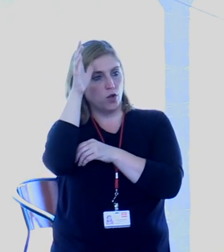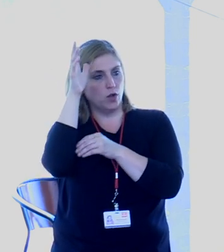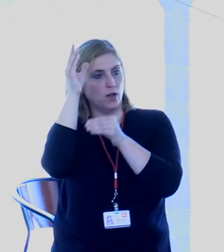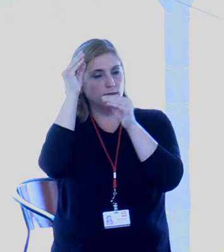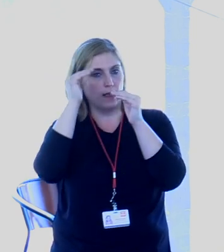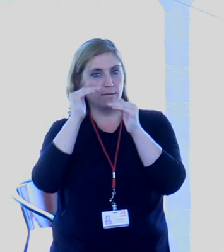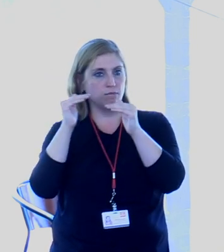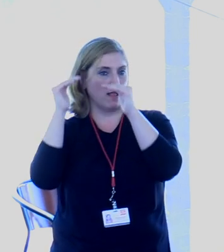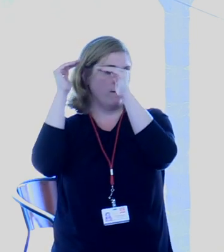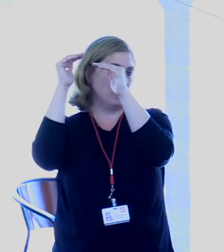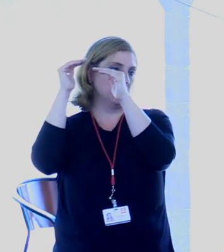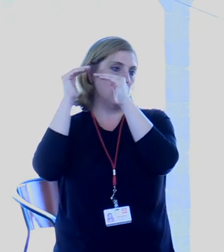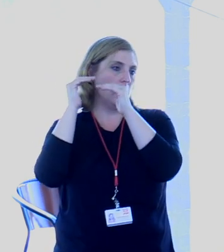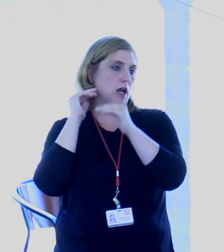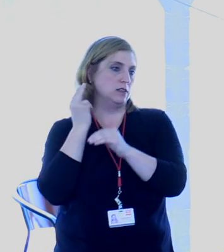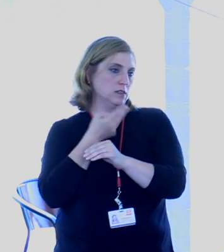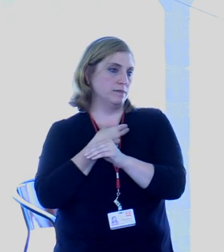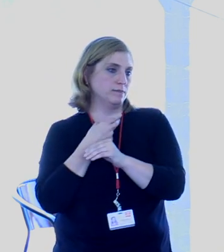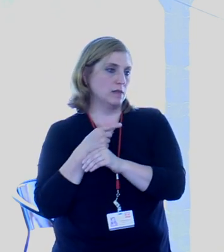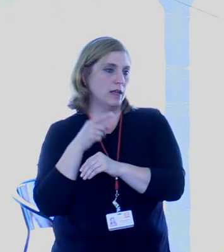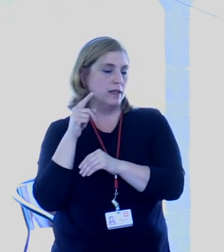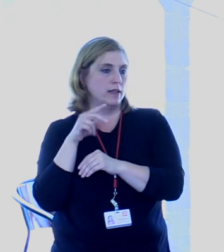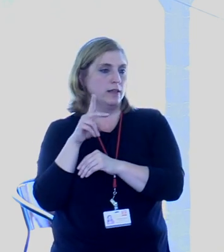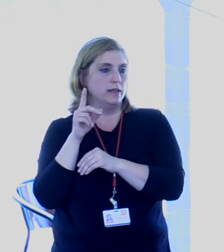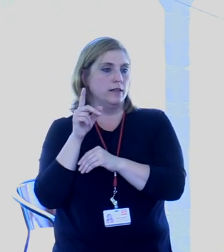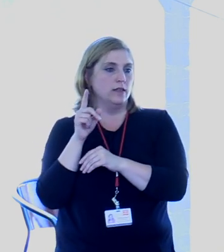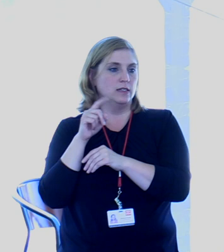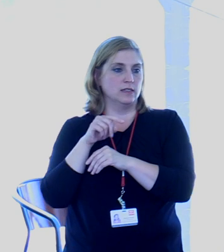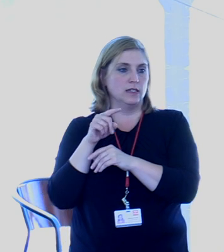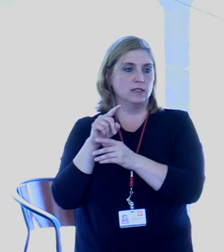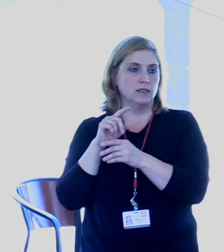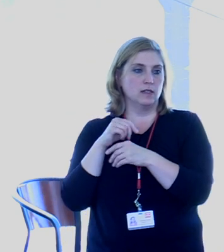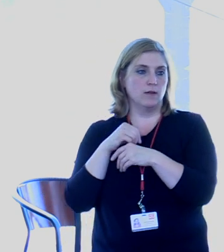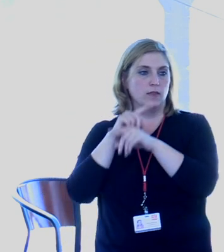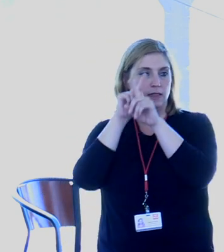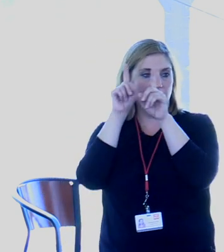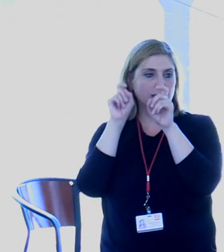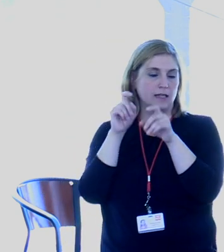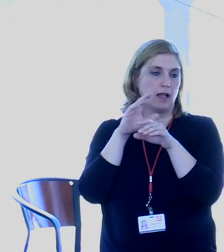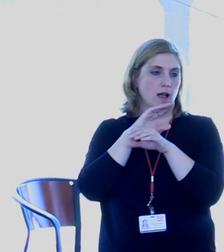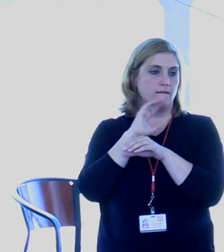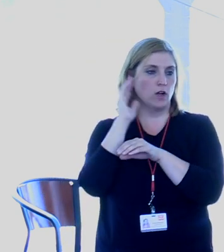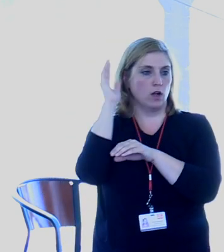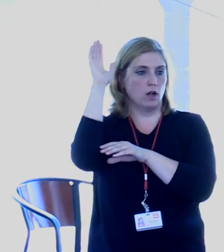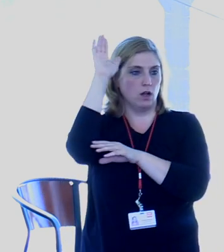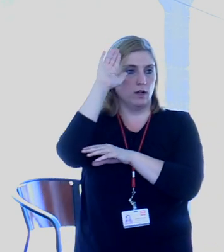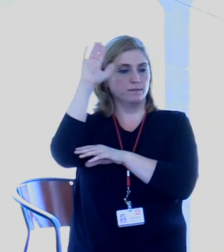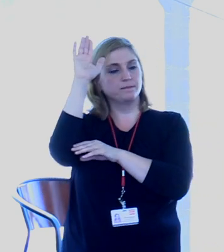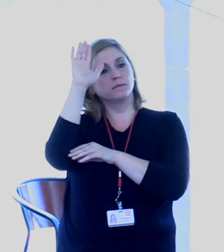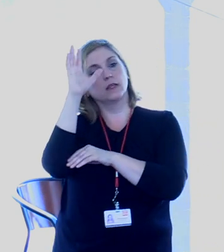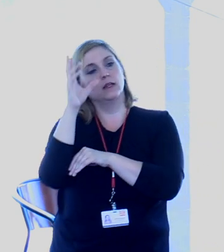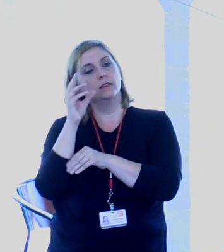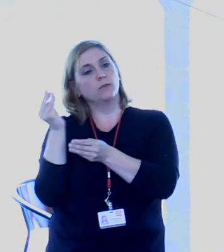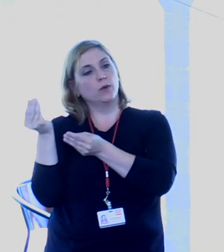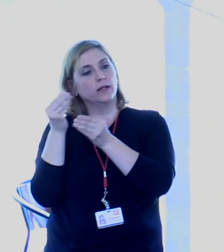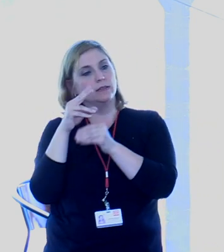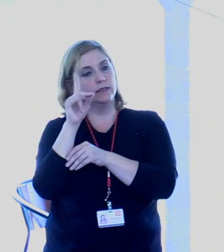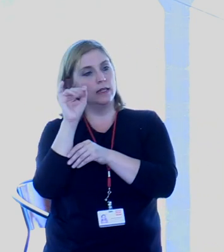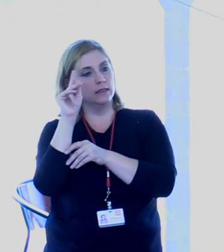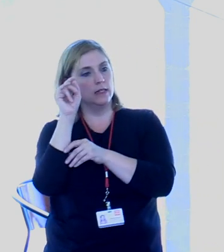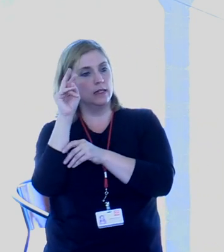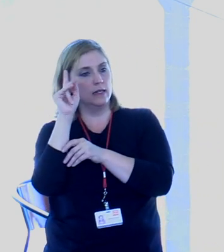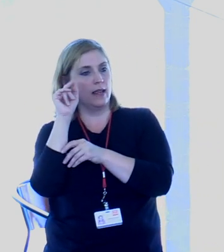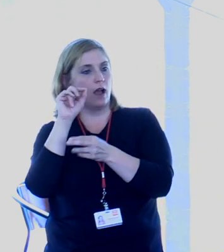us. This is the design of the testing of God and the discipline of God, is to bring us to the dignity